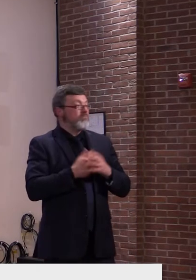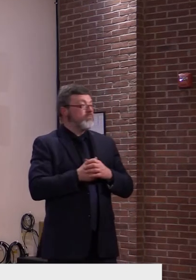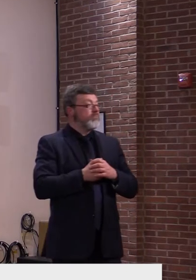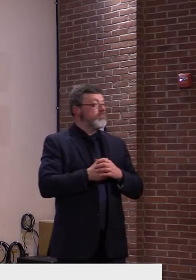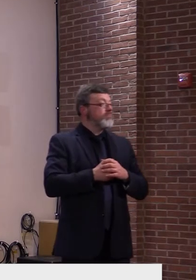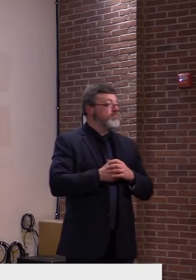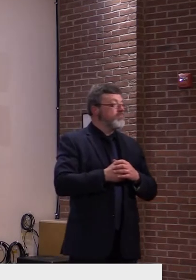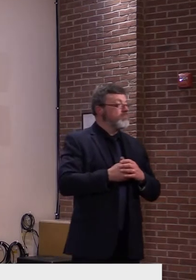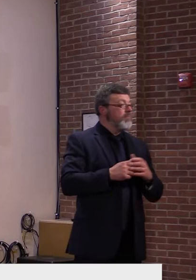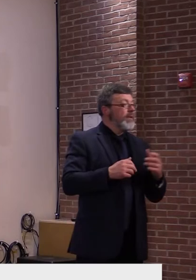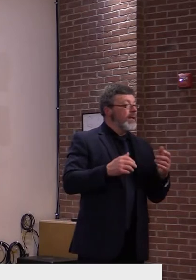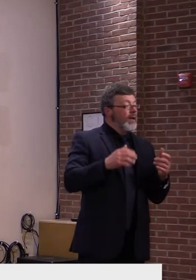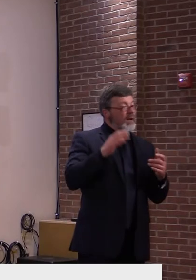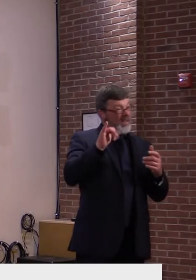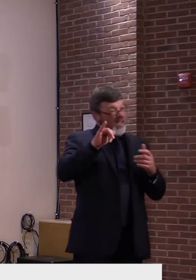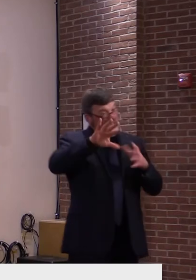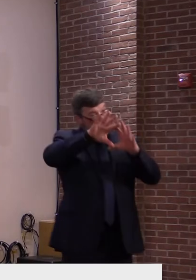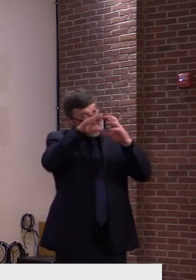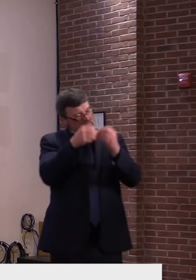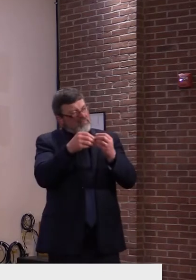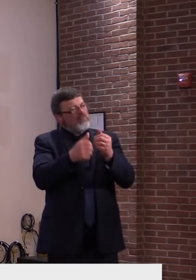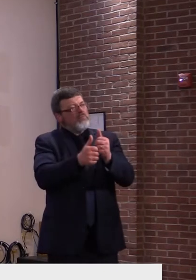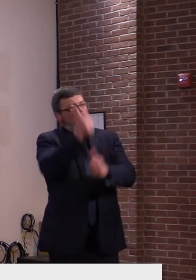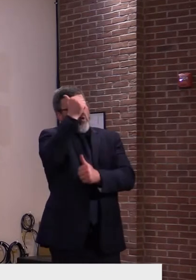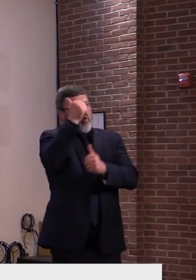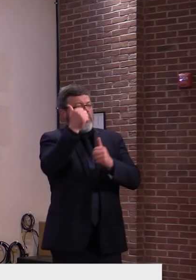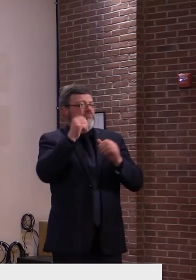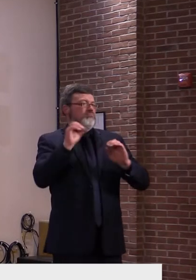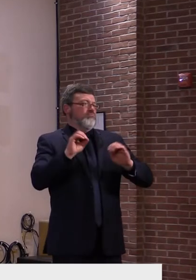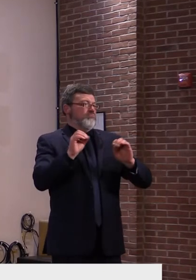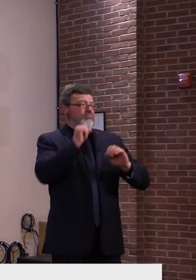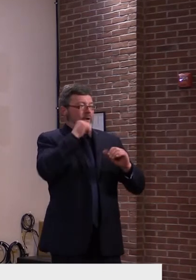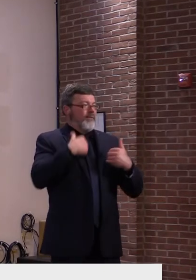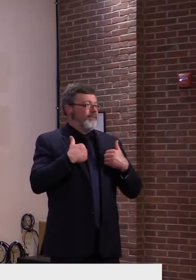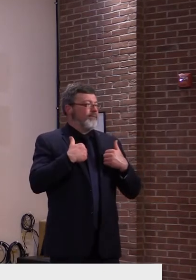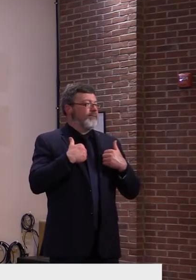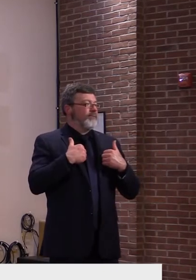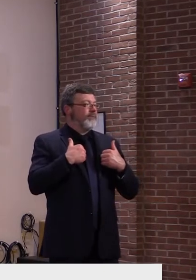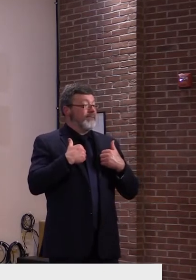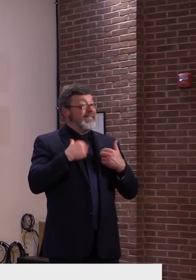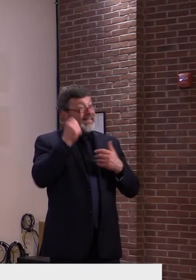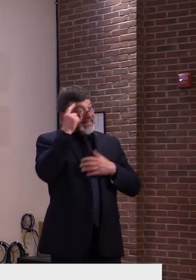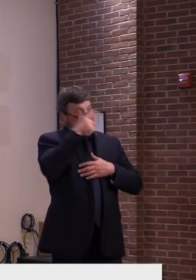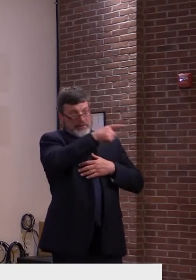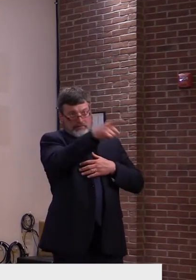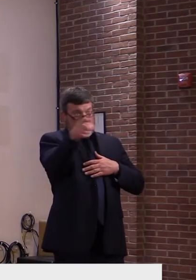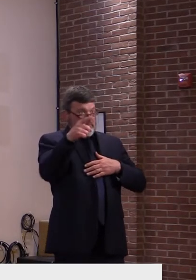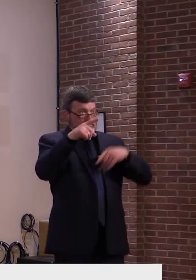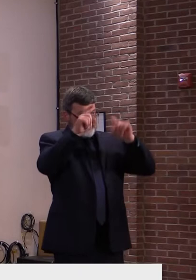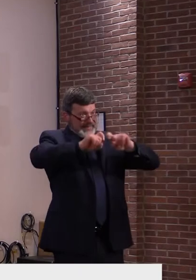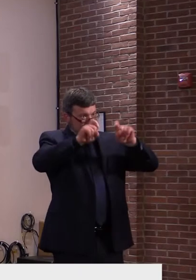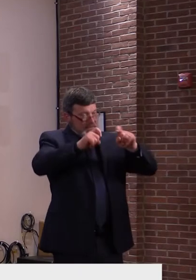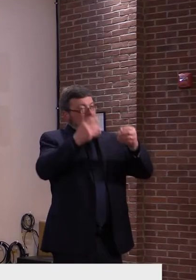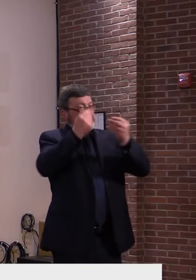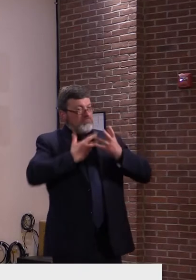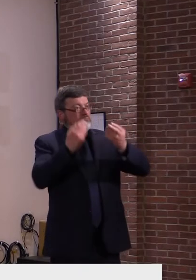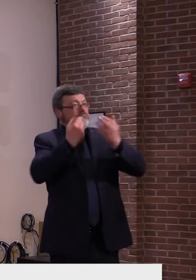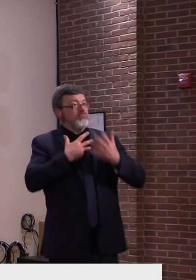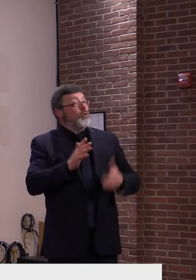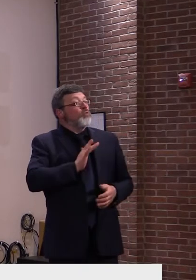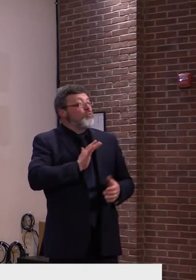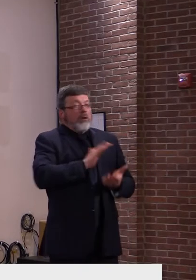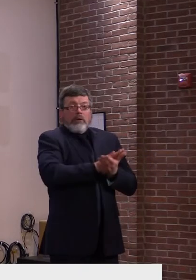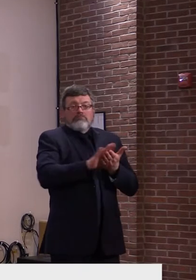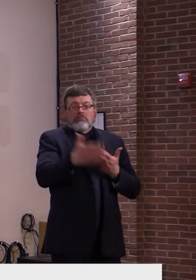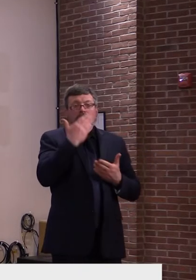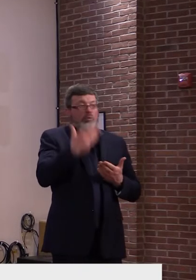And that still is wonderful news that more people are reporting and more people are doing testing at home, but I still wonder what the true